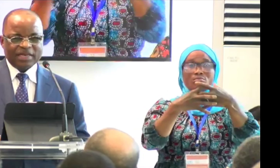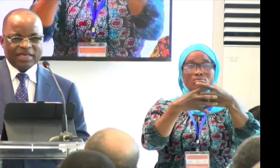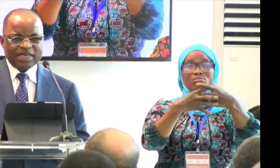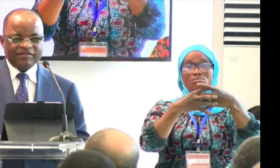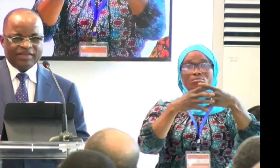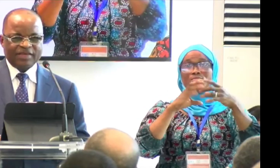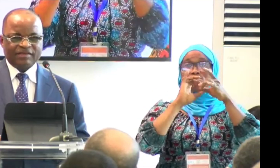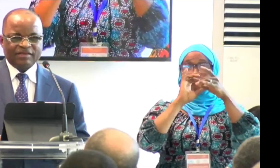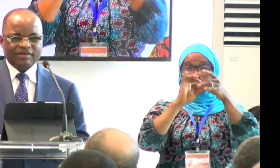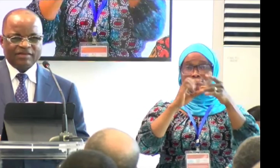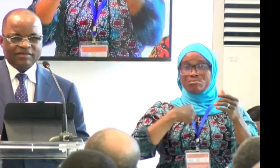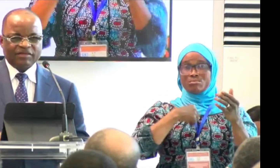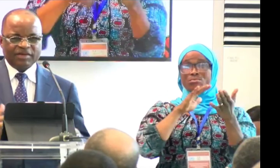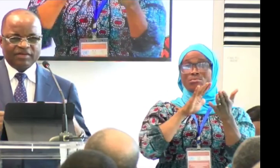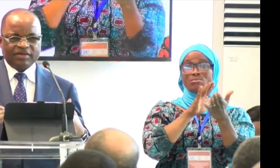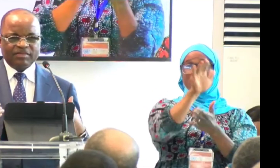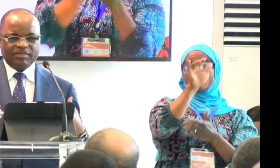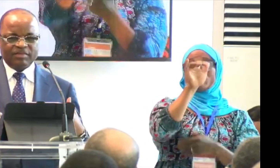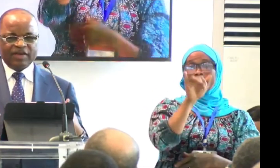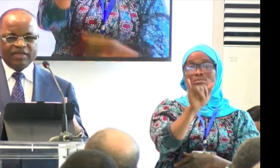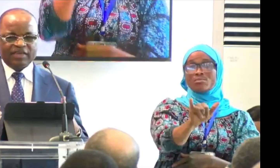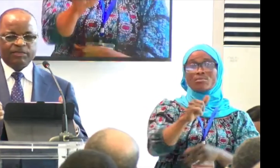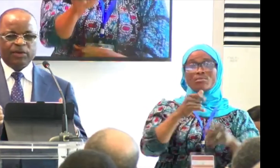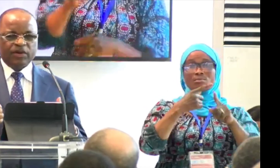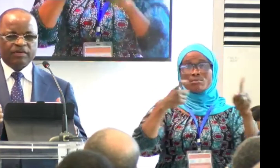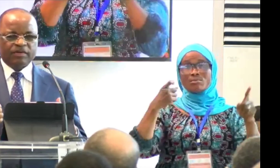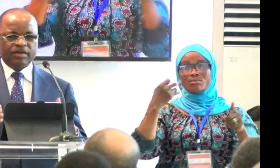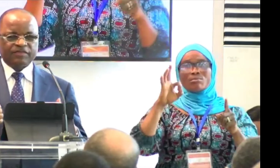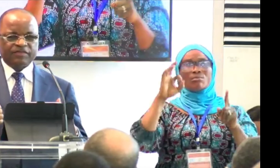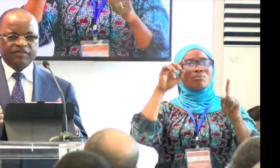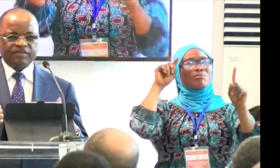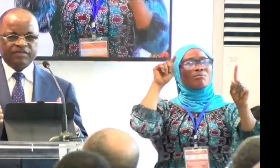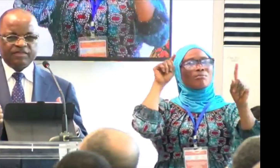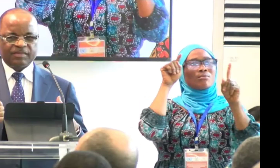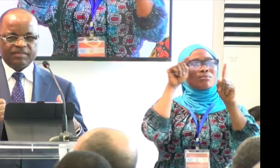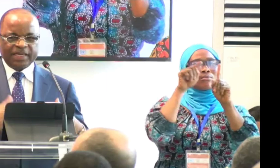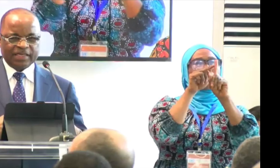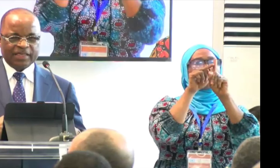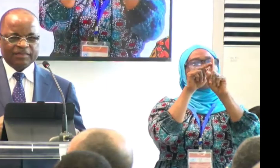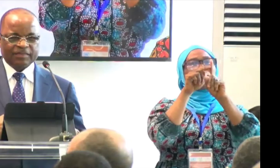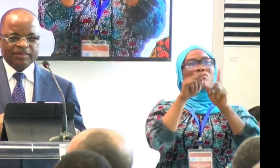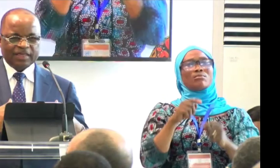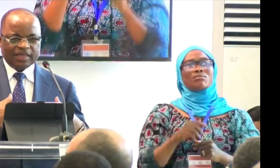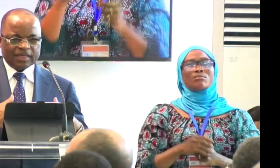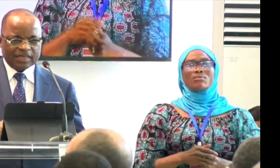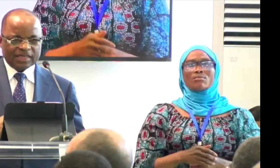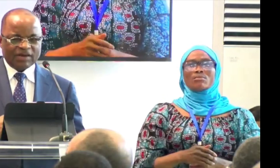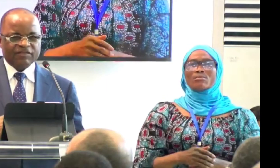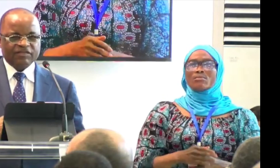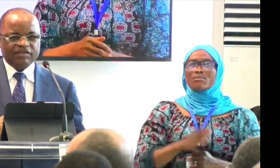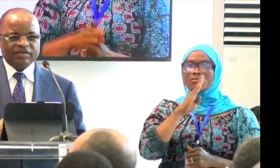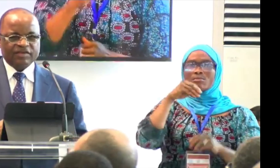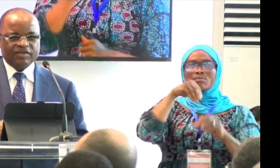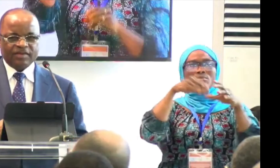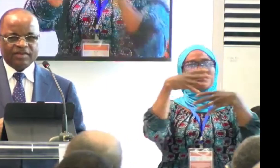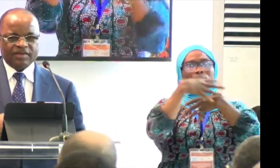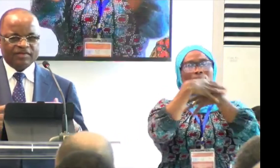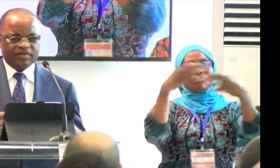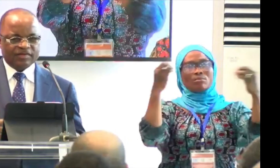And I believe that from the vantage point of being in the office